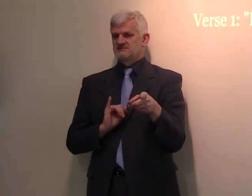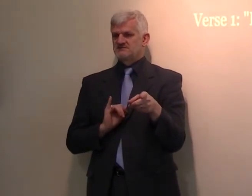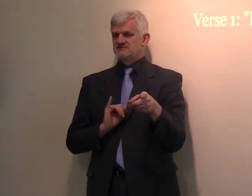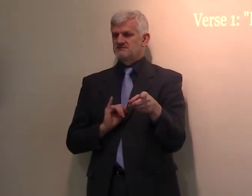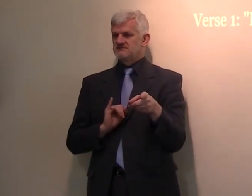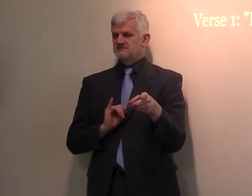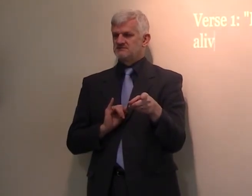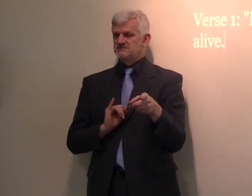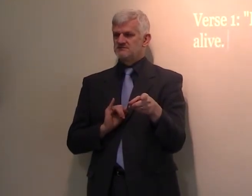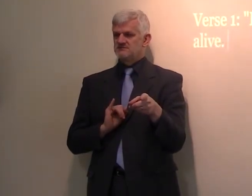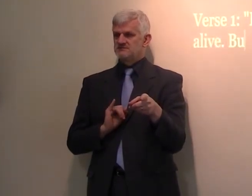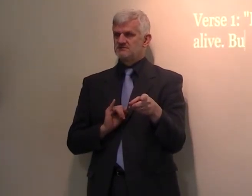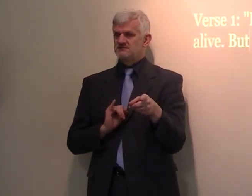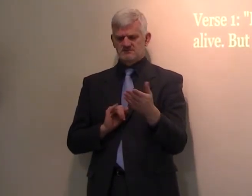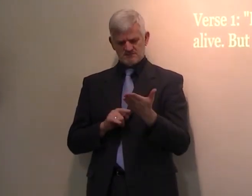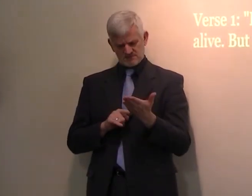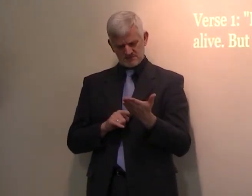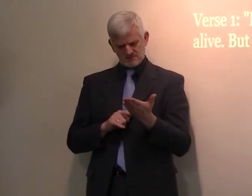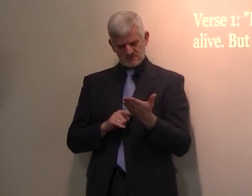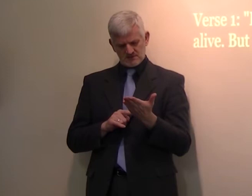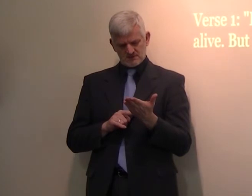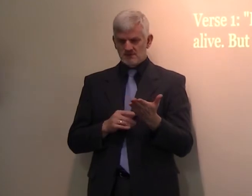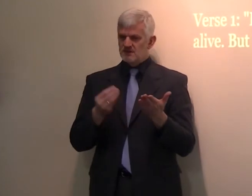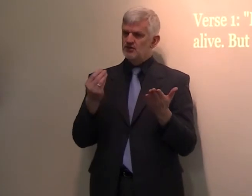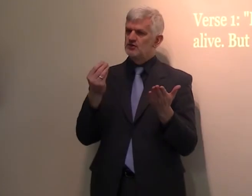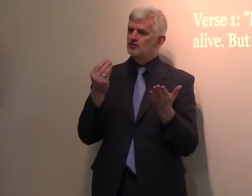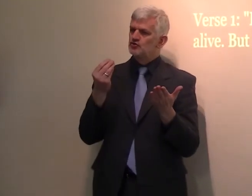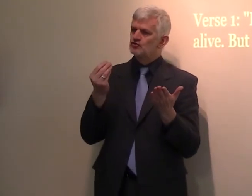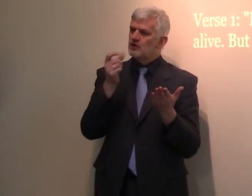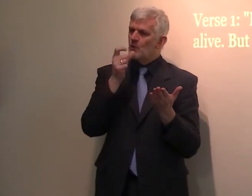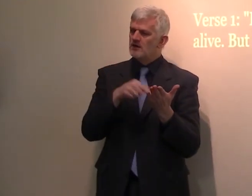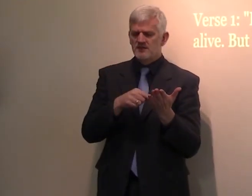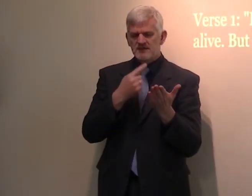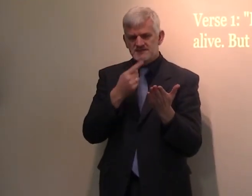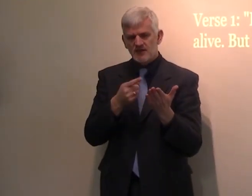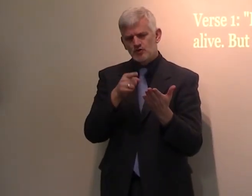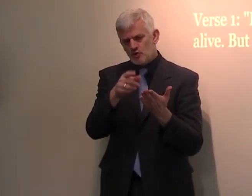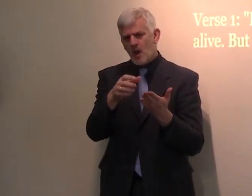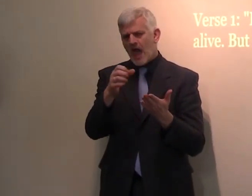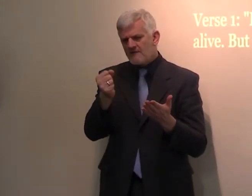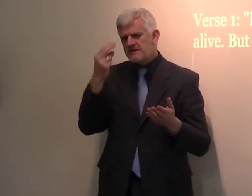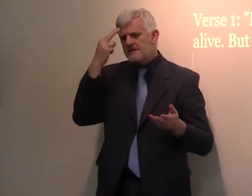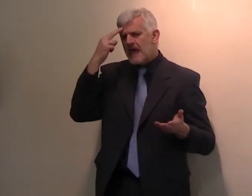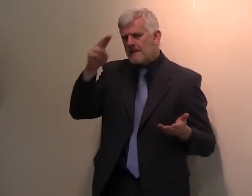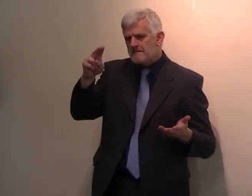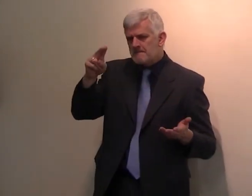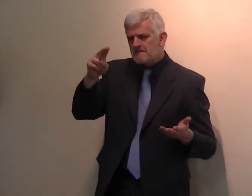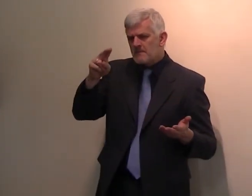So, literally, that part in the Greek text, that thou hast a name, that thou livest, should